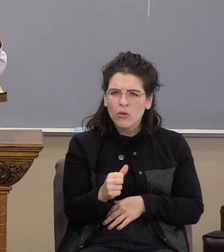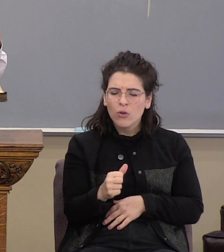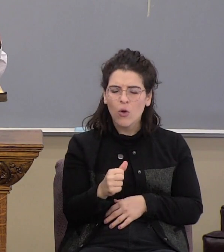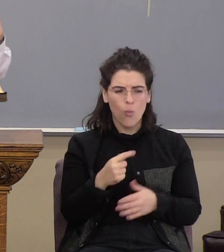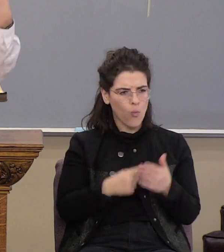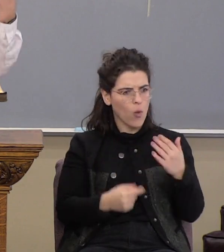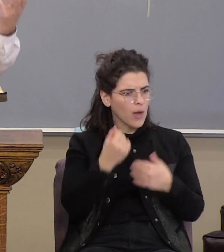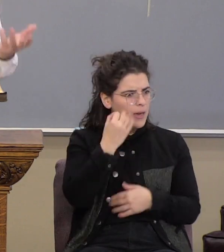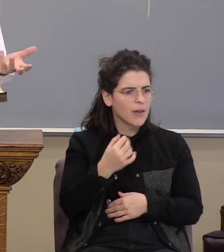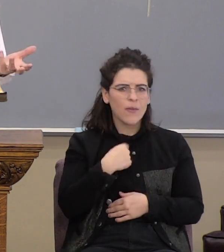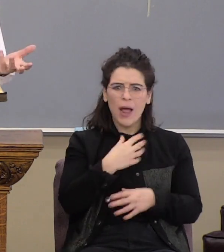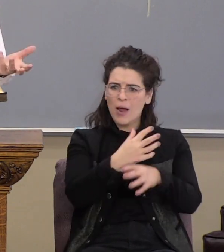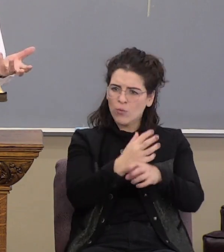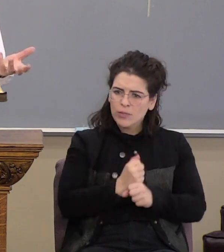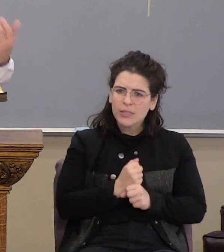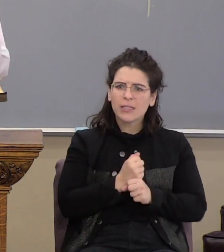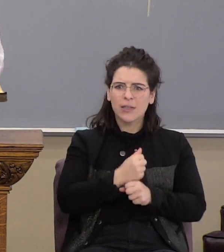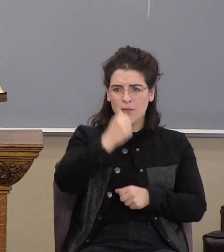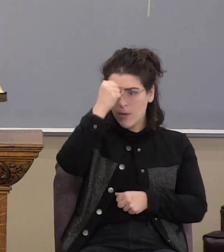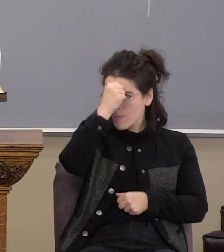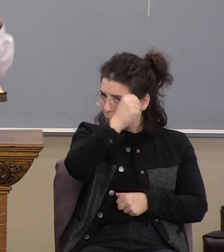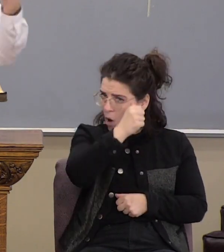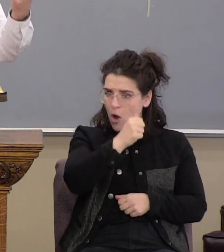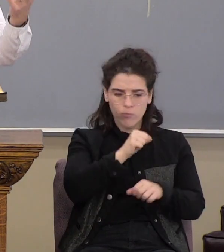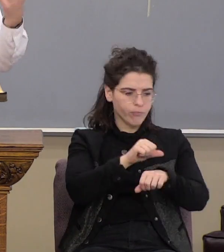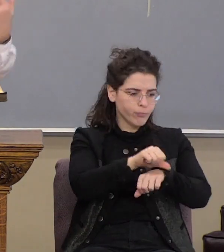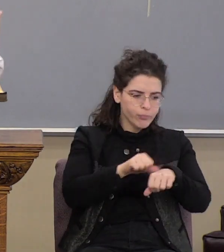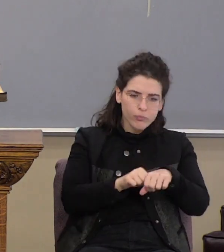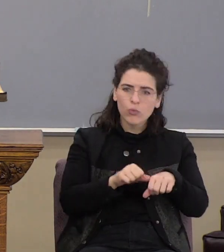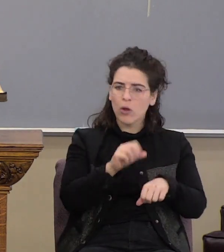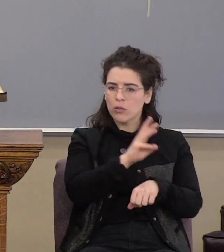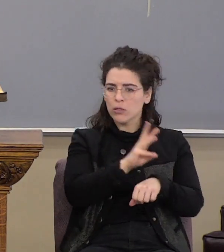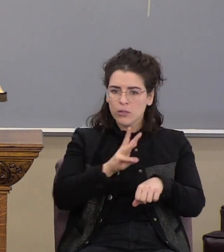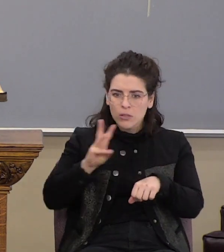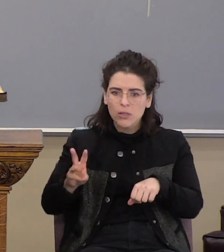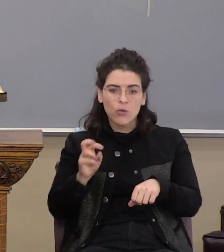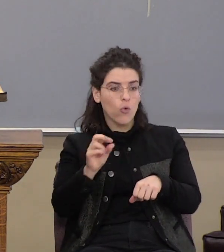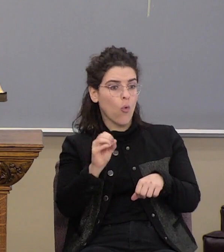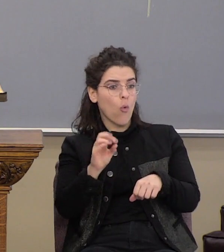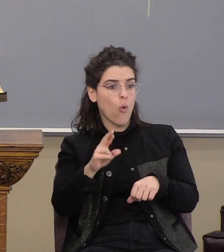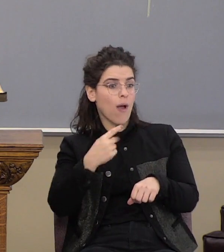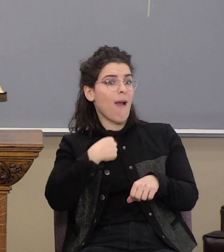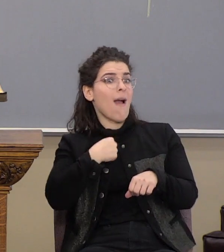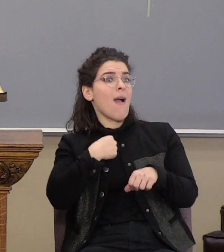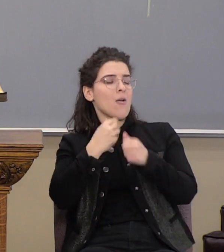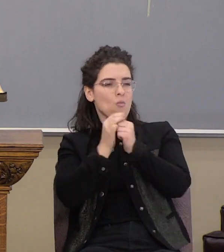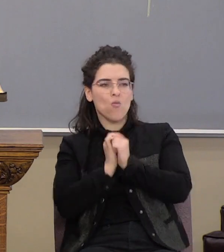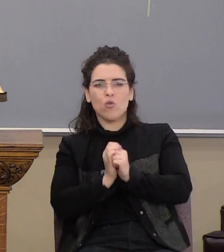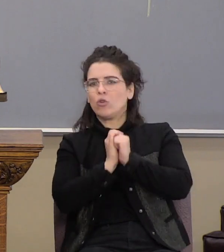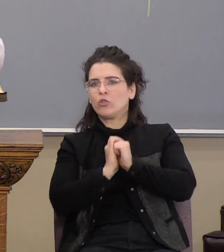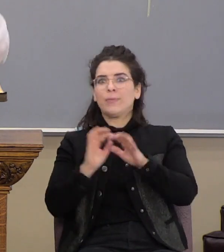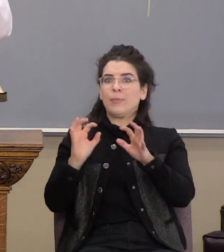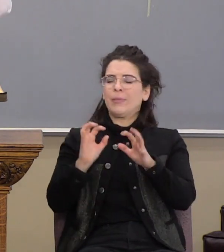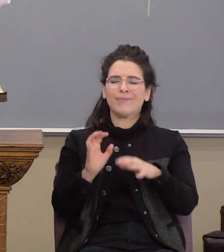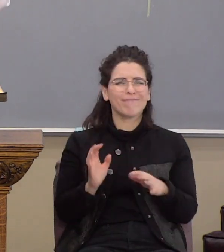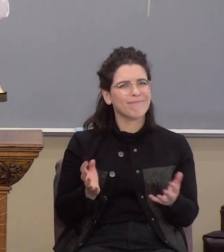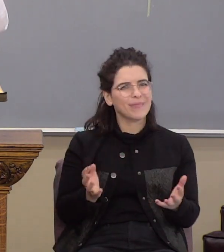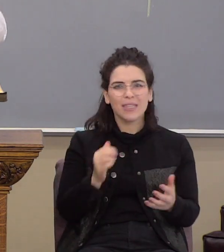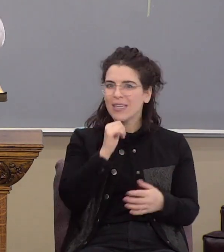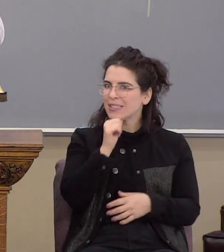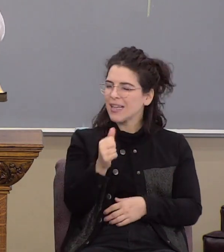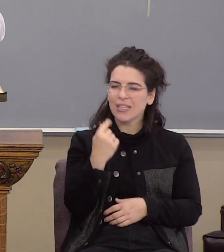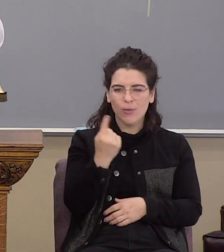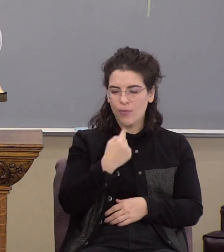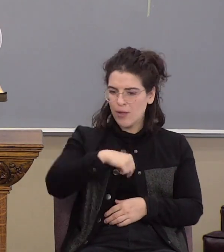if I receive the mark? What if I worship the beast? That is not something that